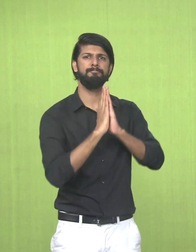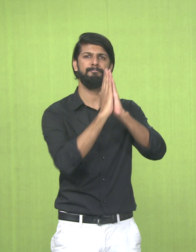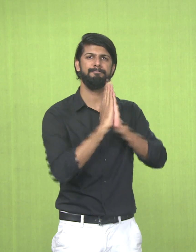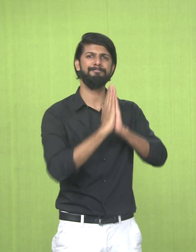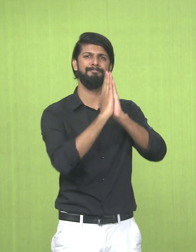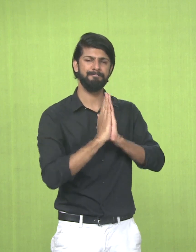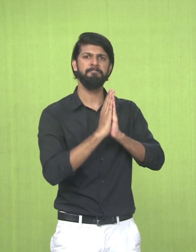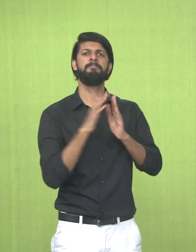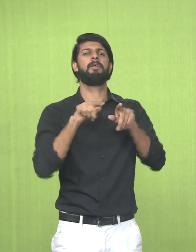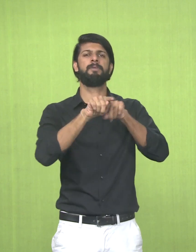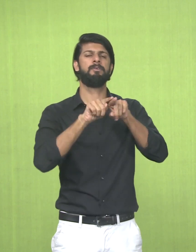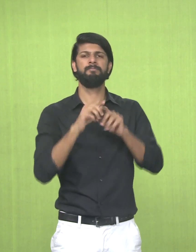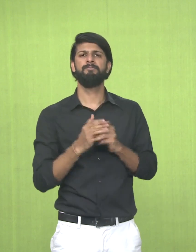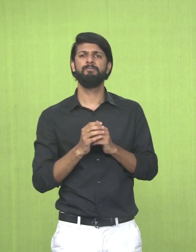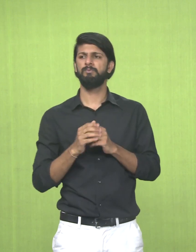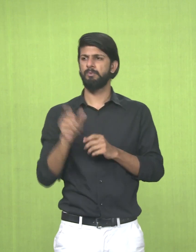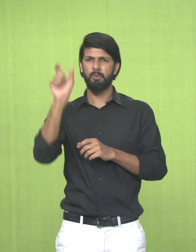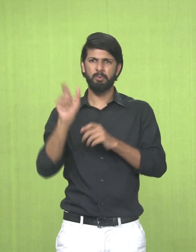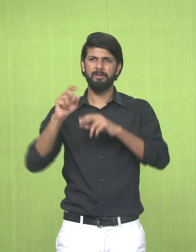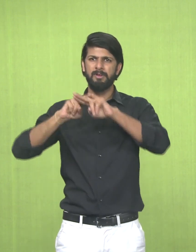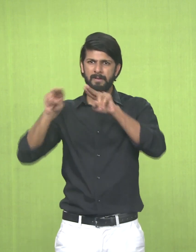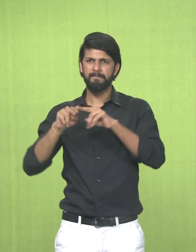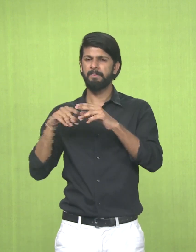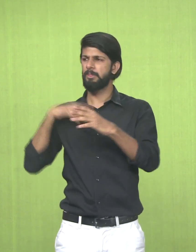Chaitya is a cave for prayer.